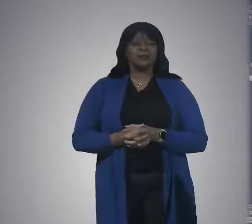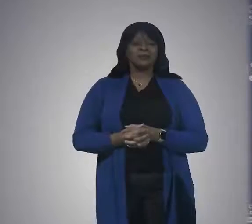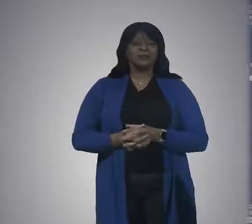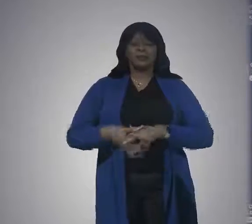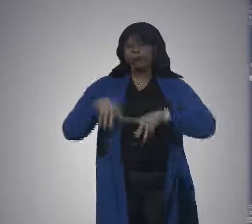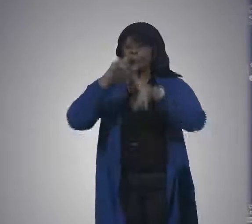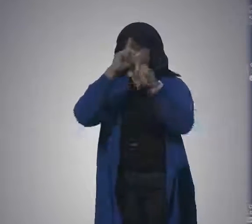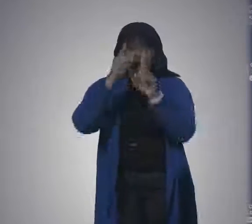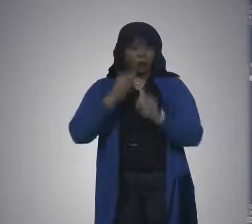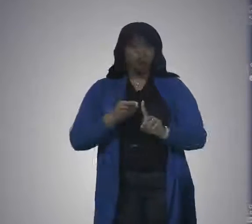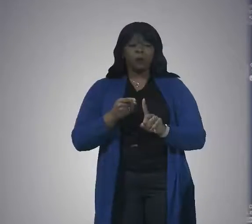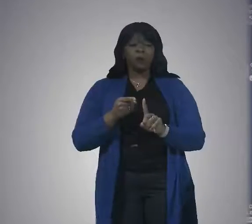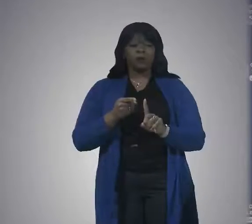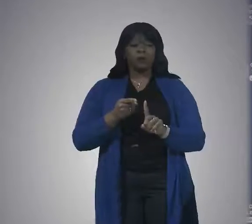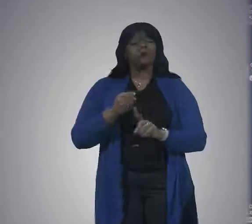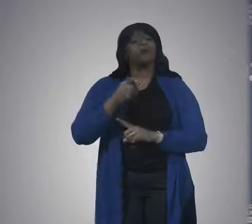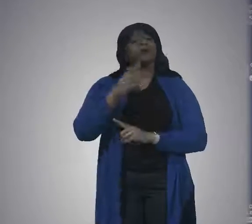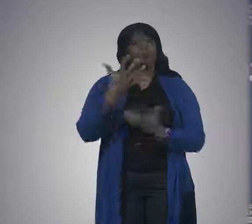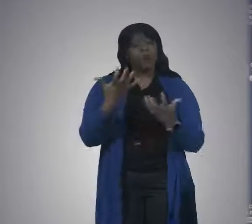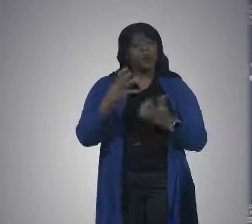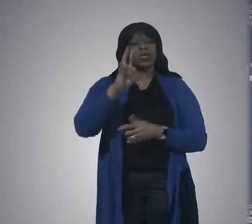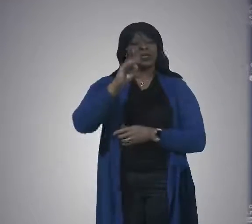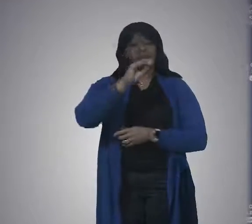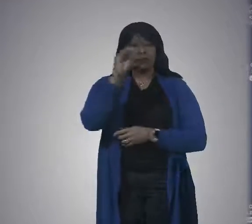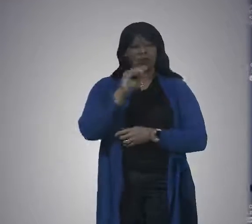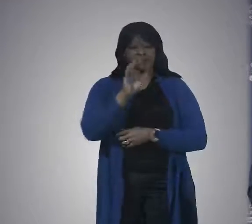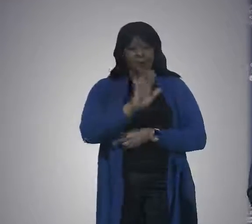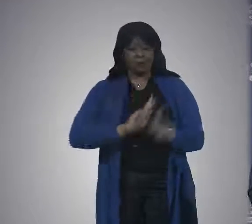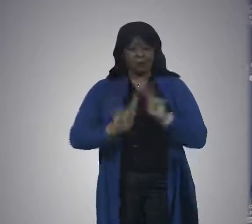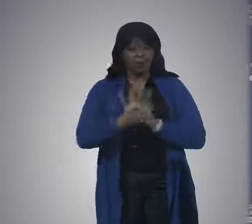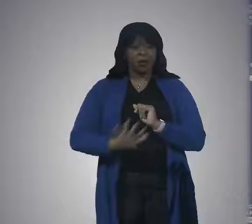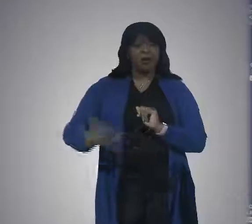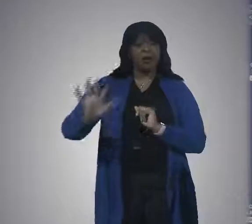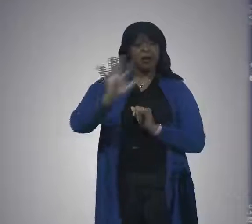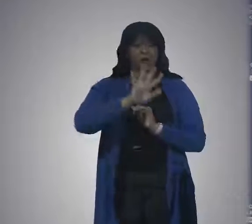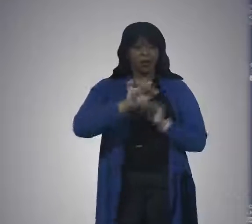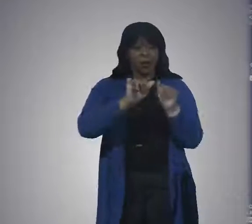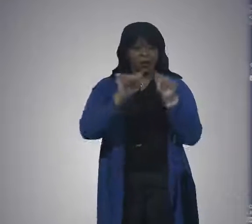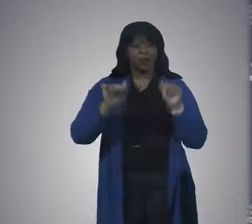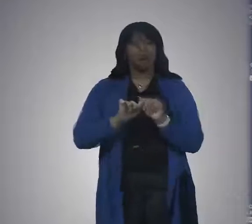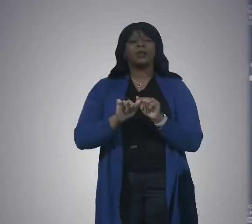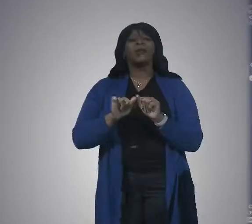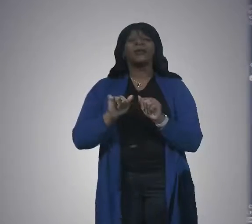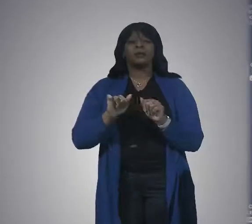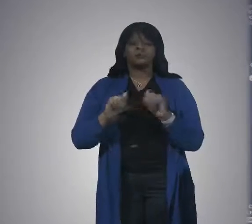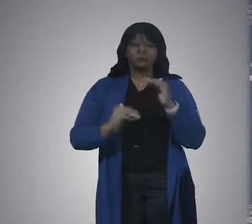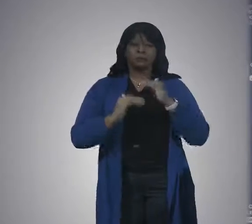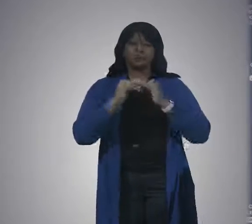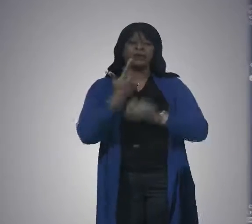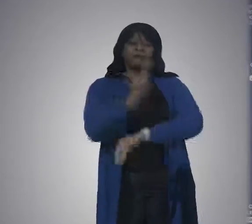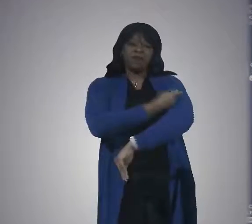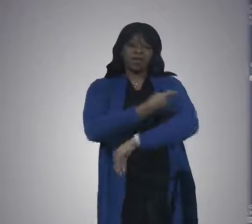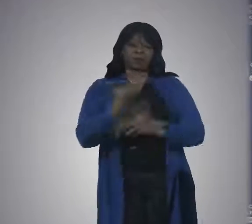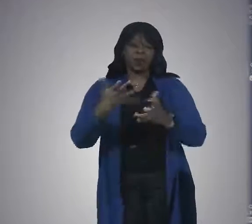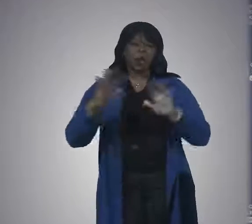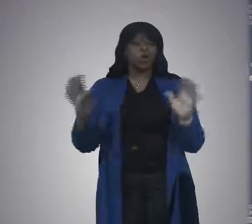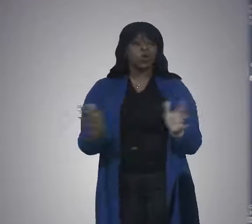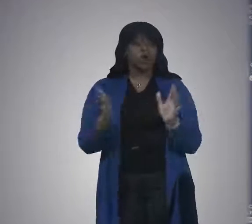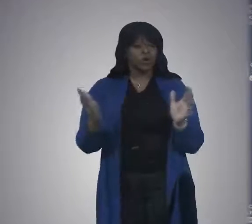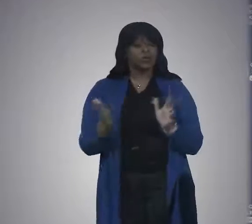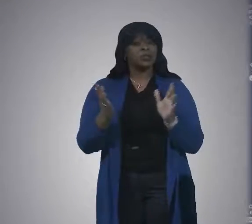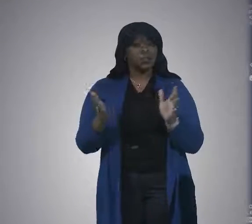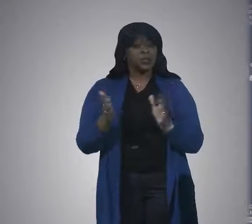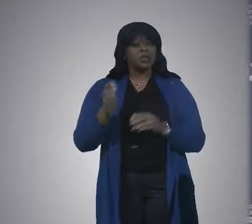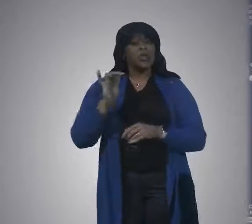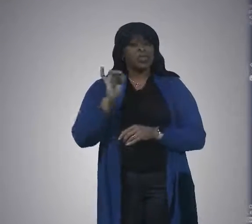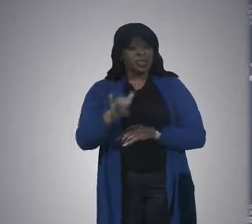The goal is for 70% of the population to be vaccinated. And I really will encourage